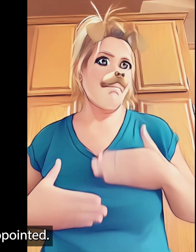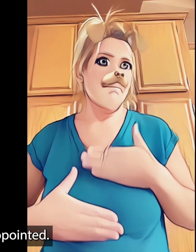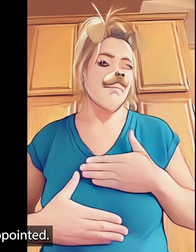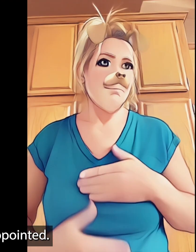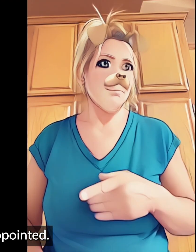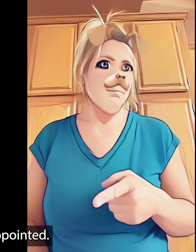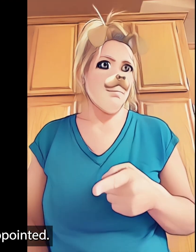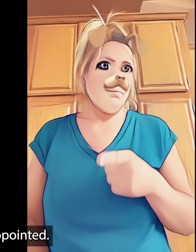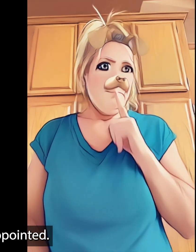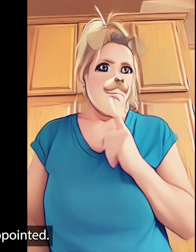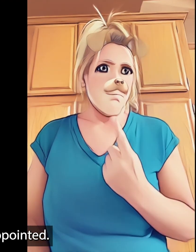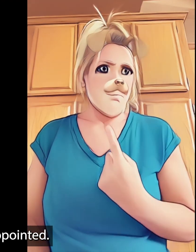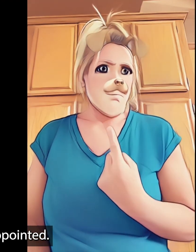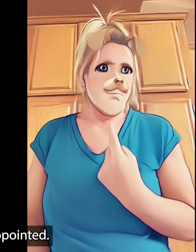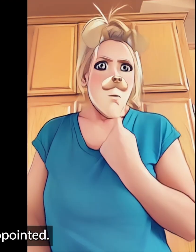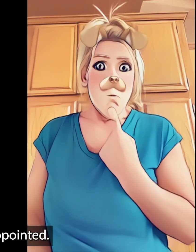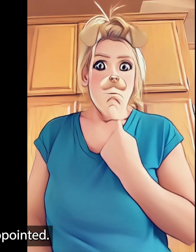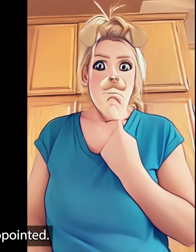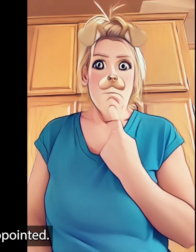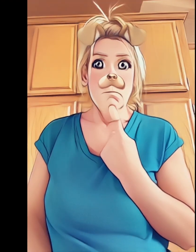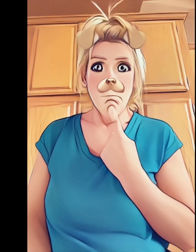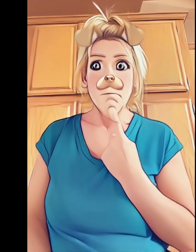She was very disappointed.